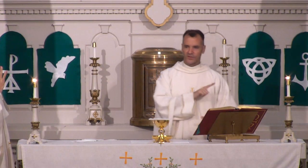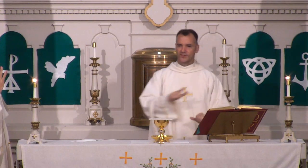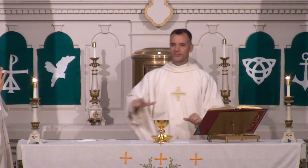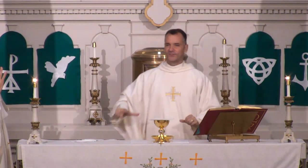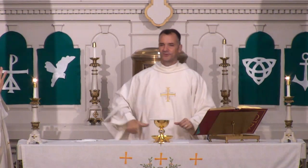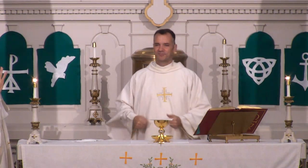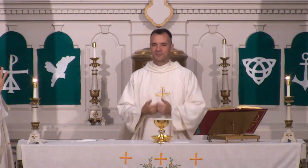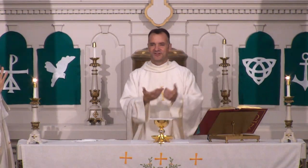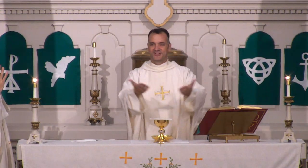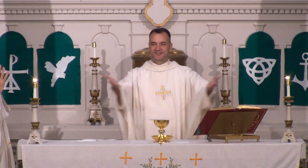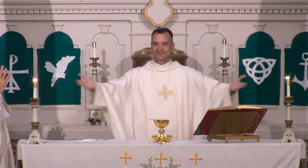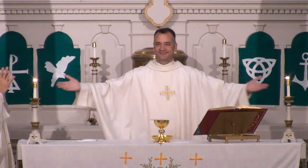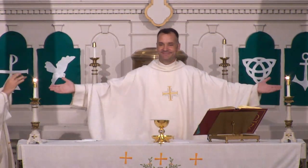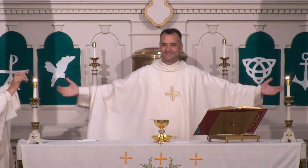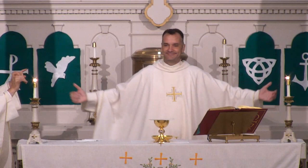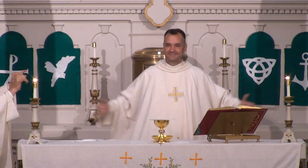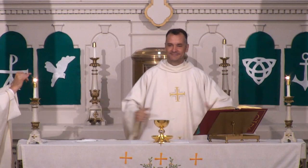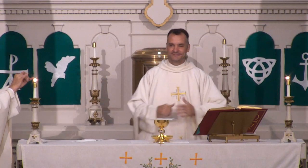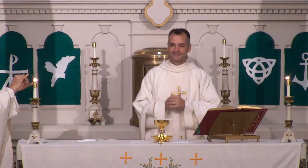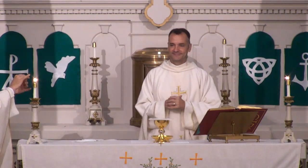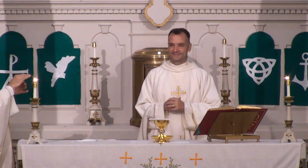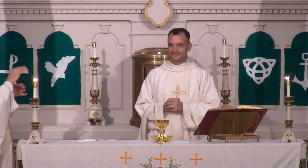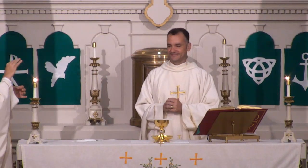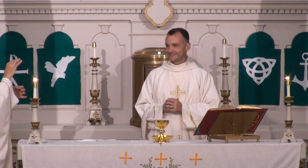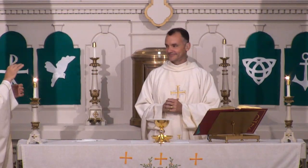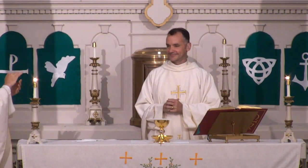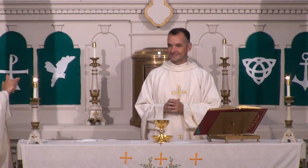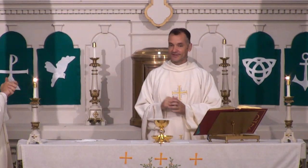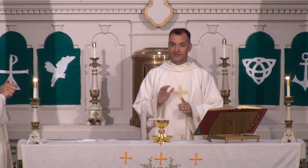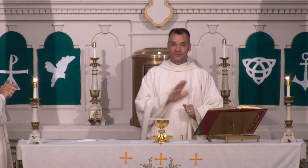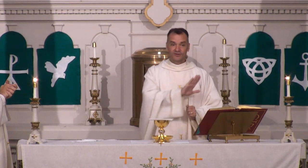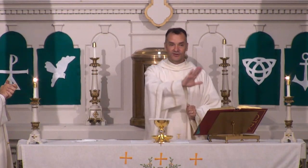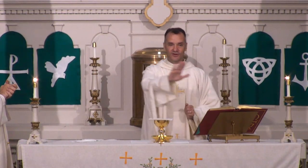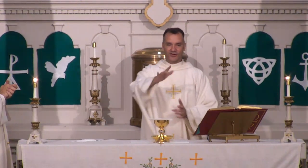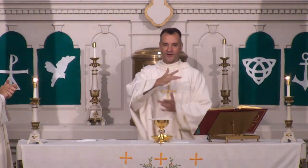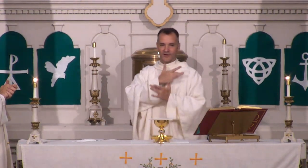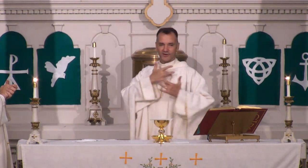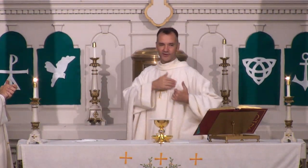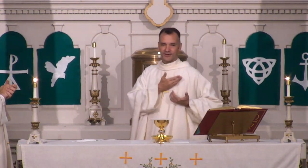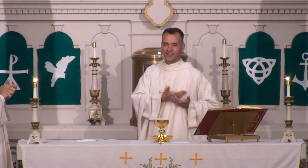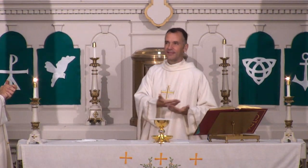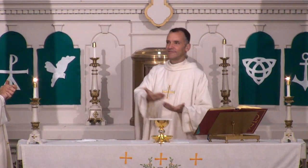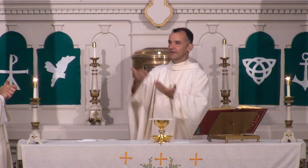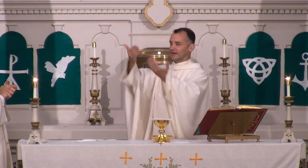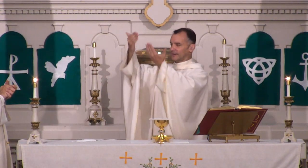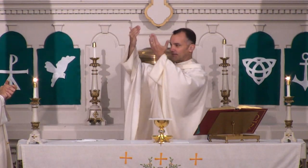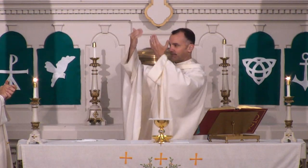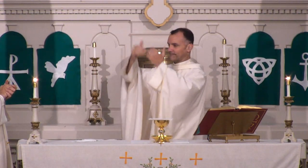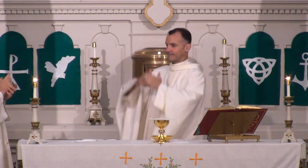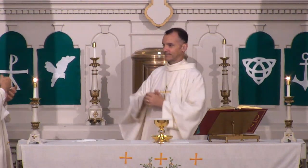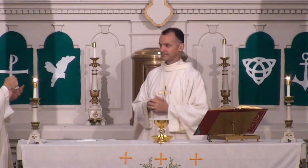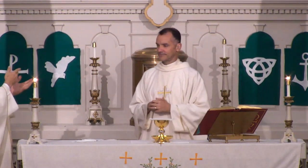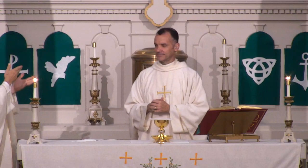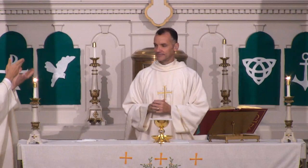The Lord be with you, and with your spirit. Lift up your hearts.